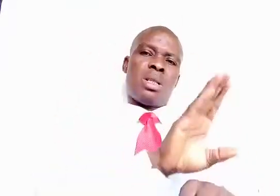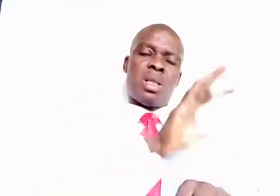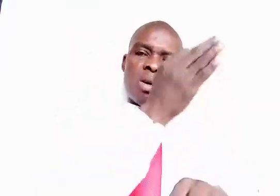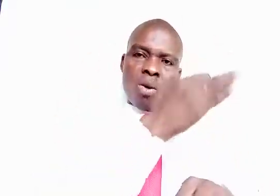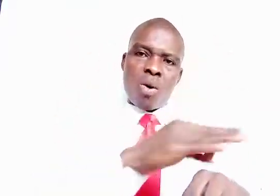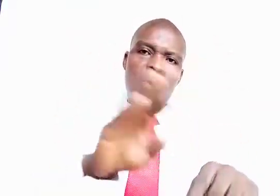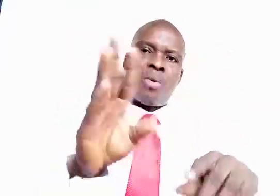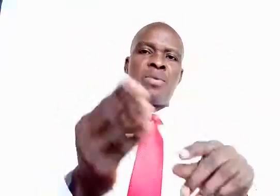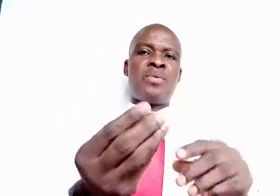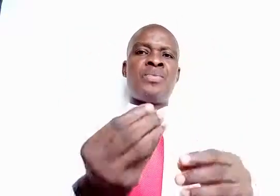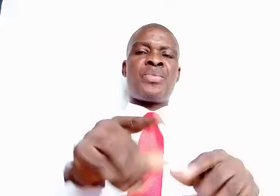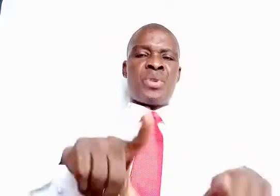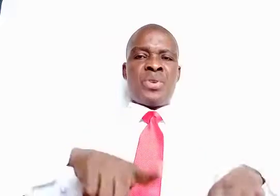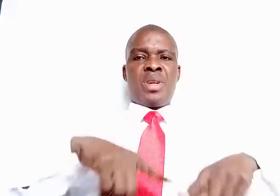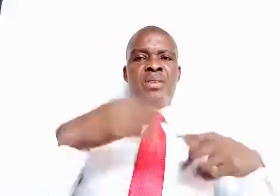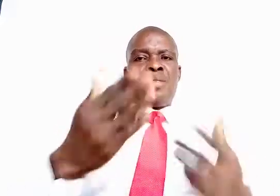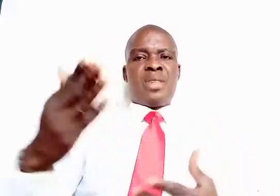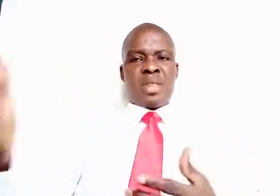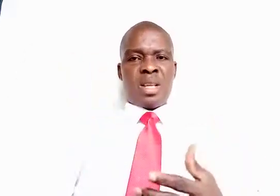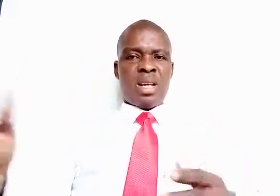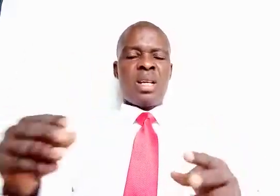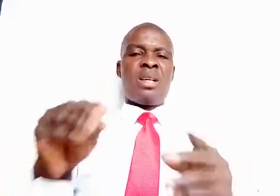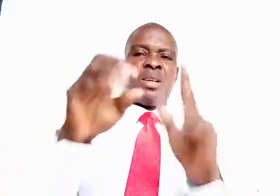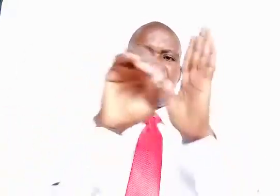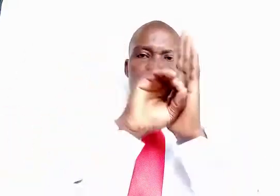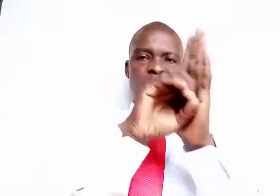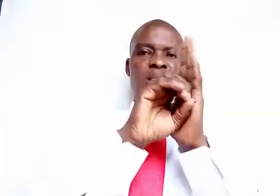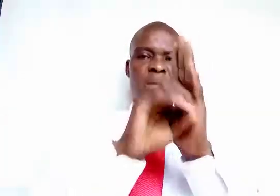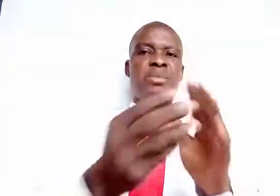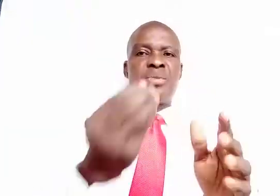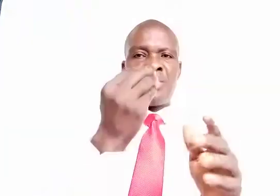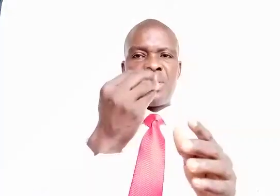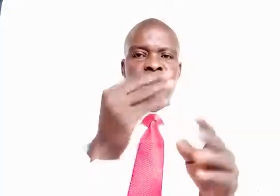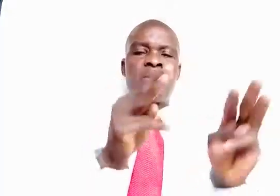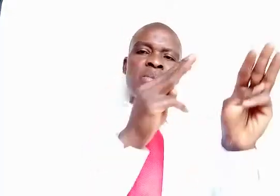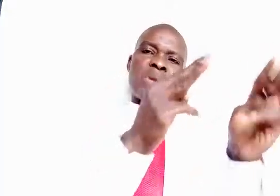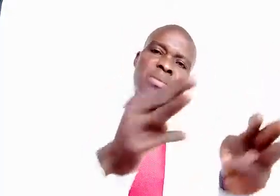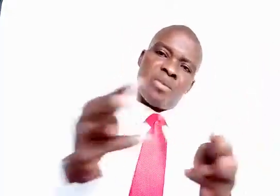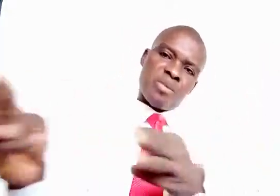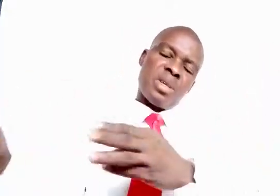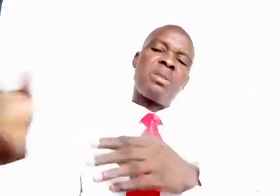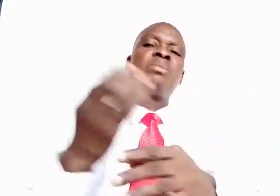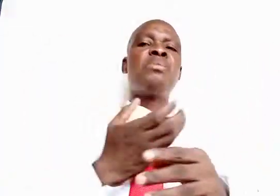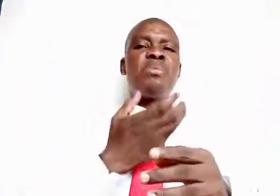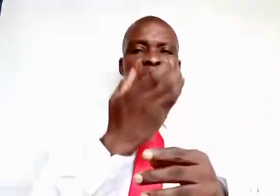feeding, movement, respiration, reproduction, etc.